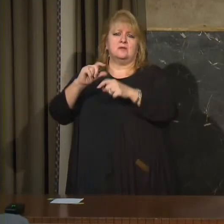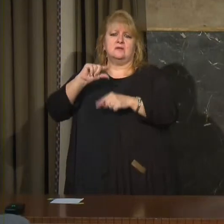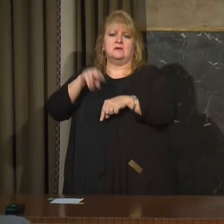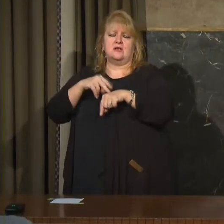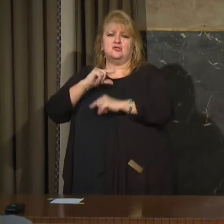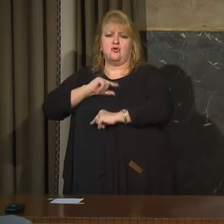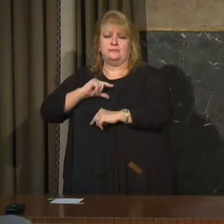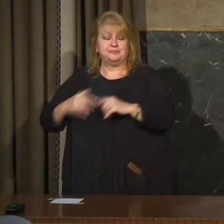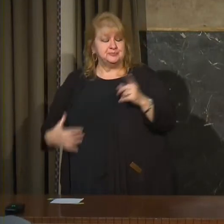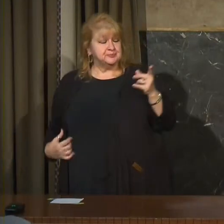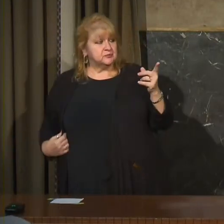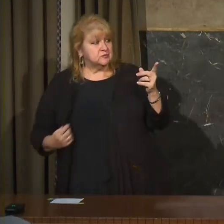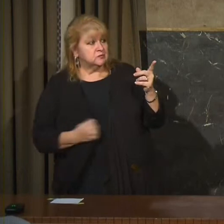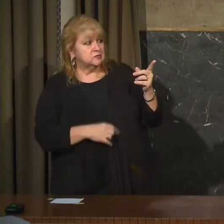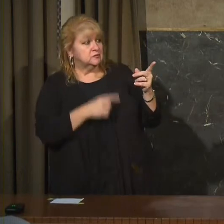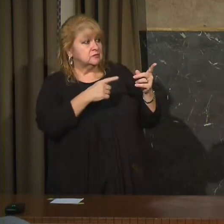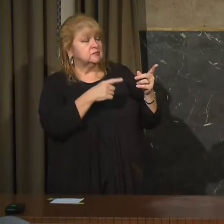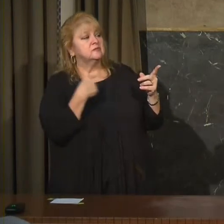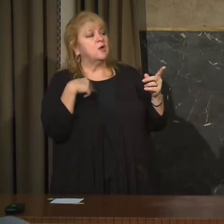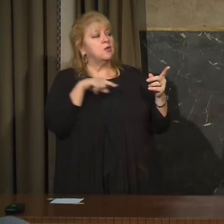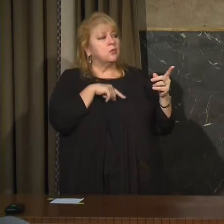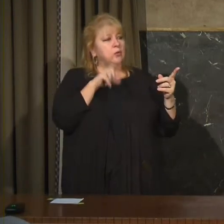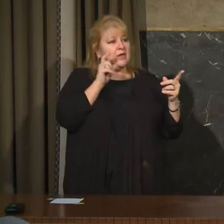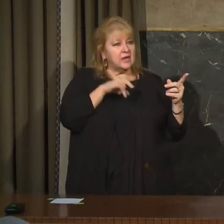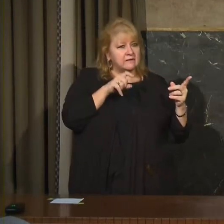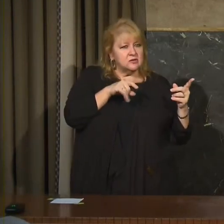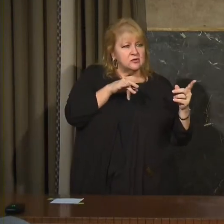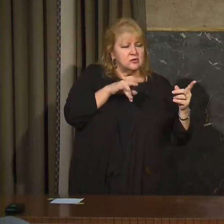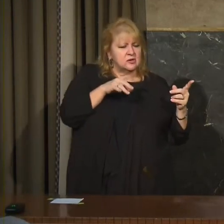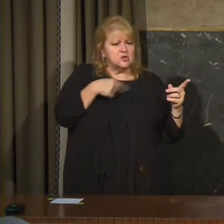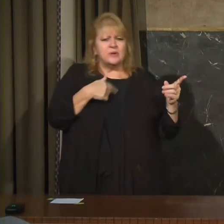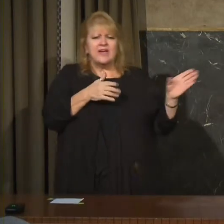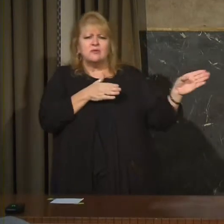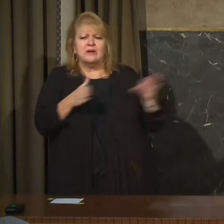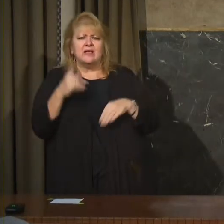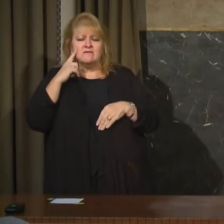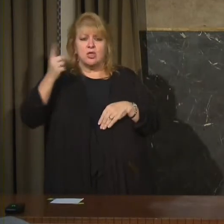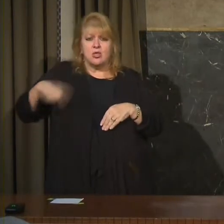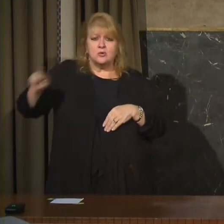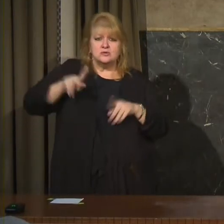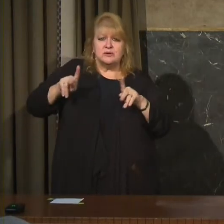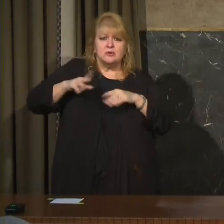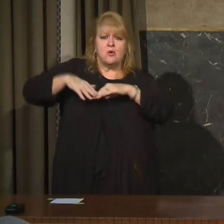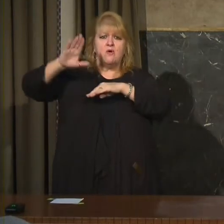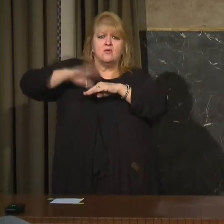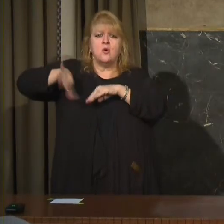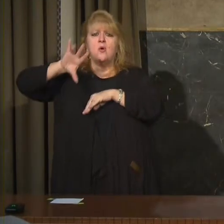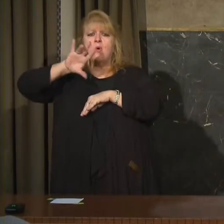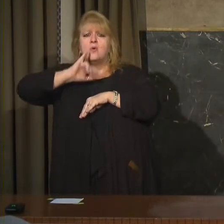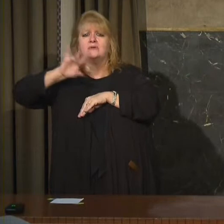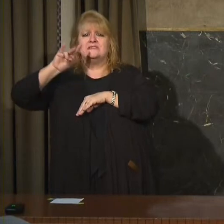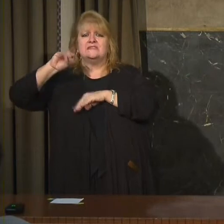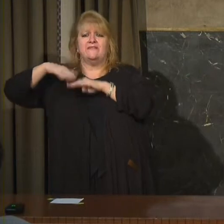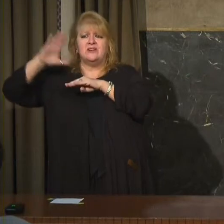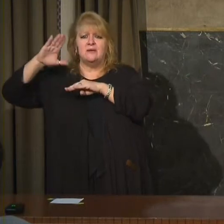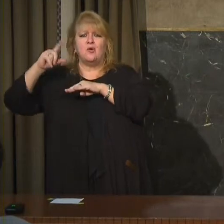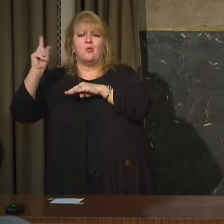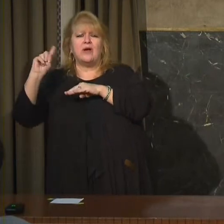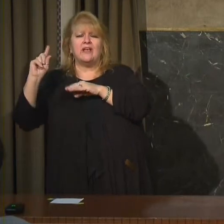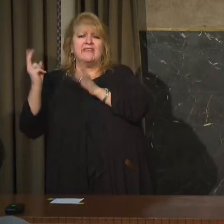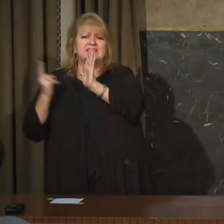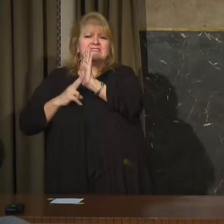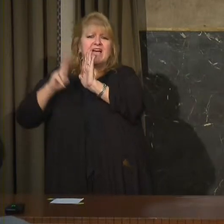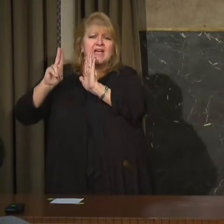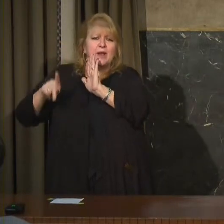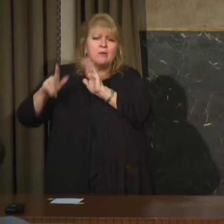that people in the 70+ group aren't having to navigate the website and a bunch of different pharmacies to actually figure out where to get a vaccine or where to sign up? I think it's